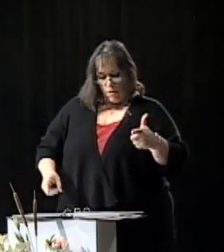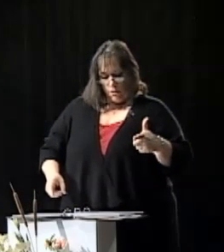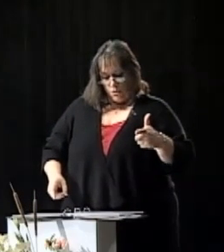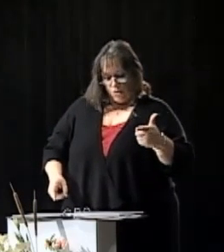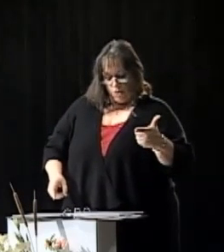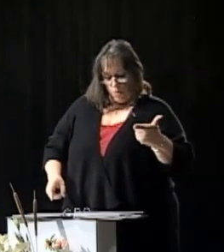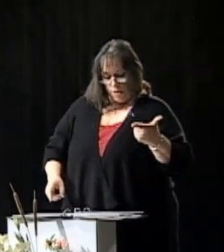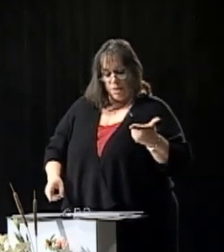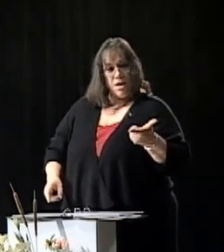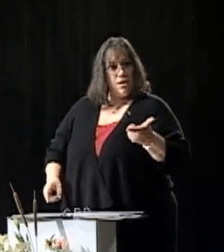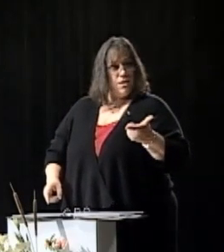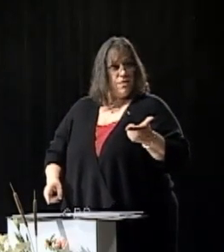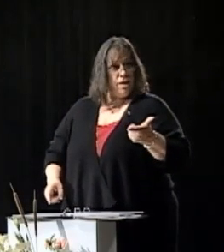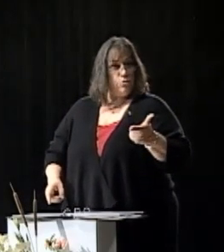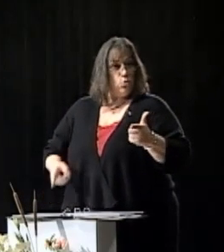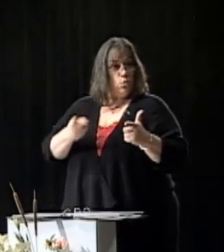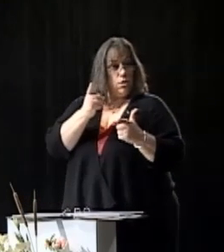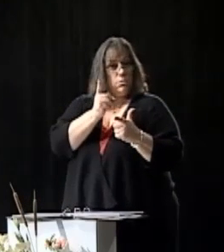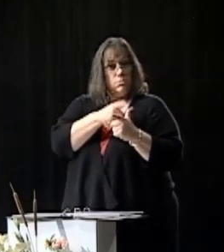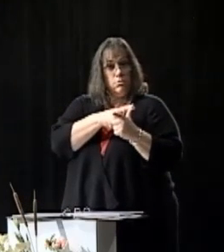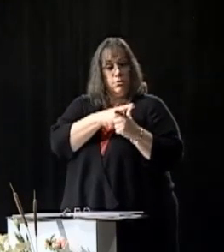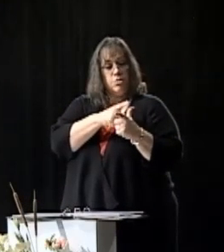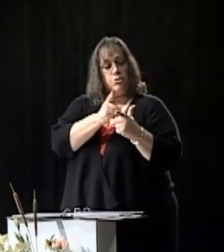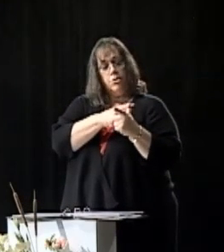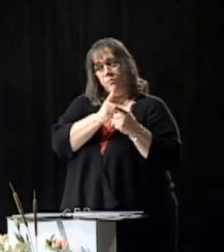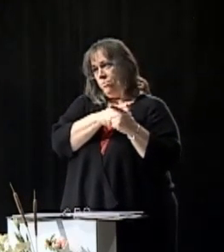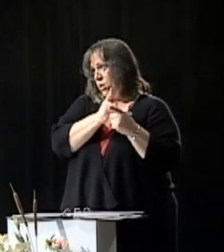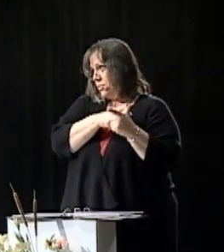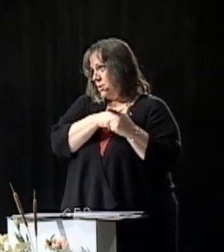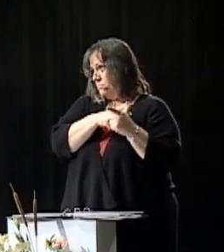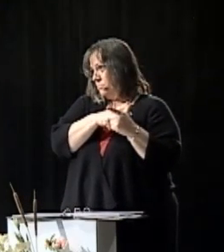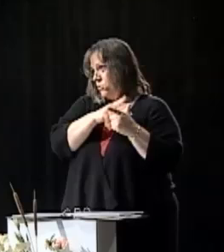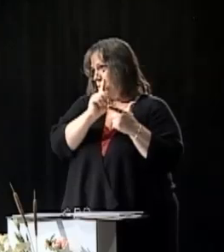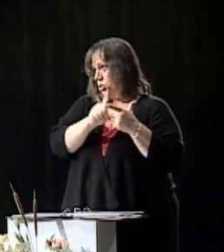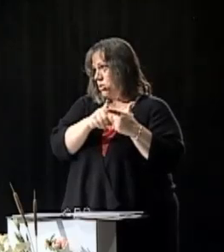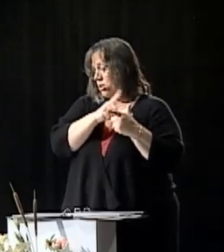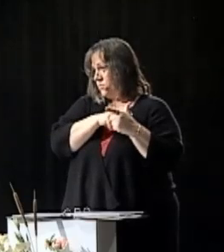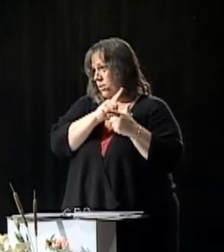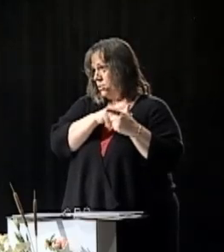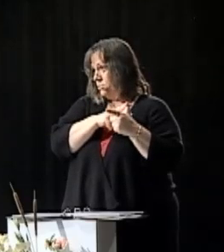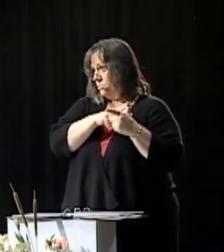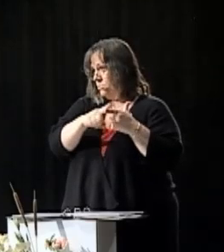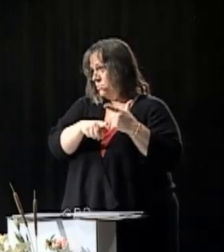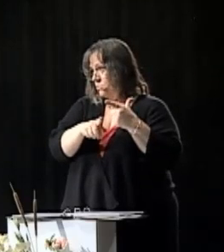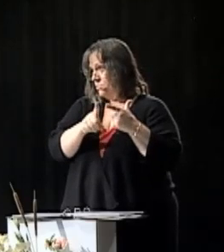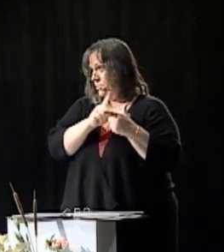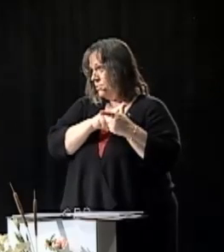So this one is then or. So you go from your thumb to your index finger.